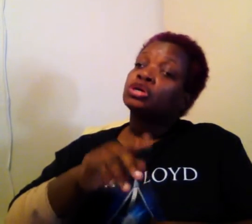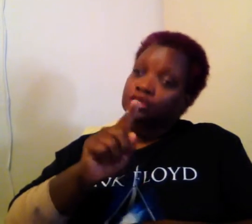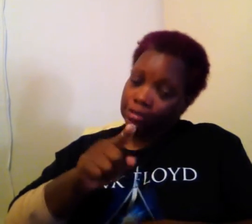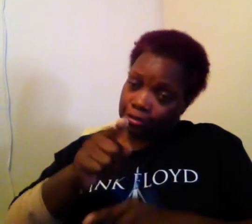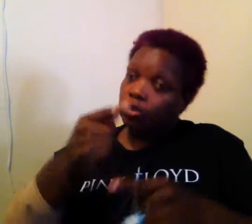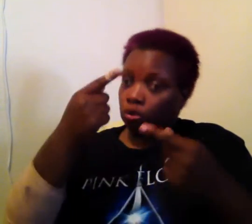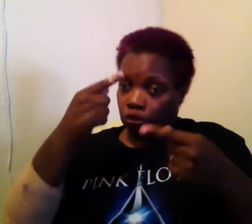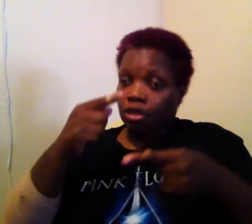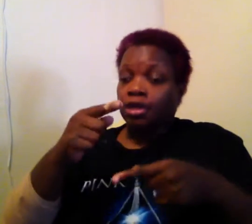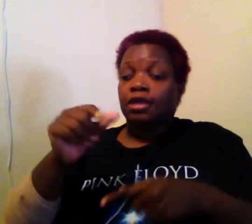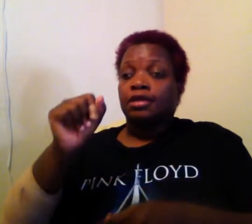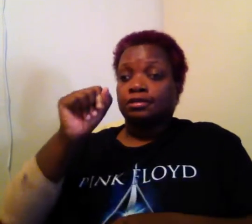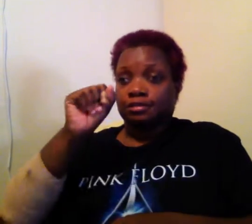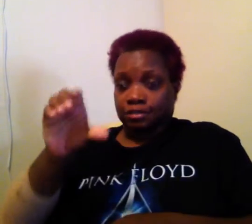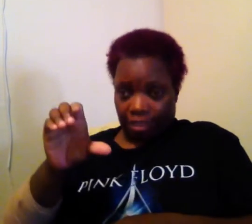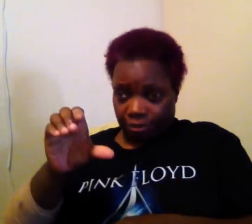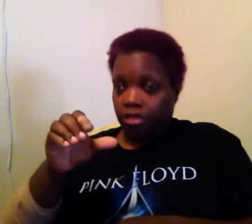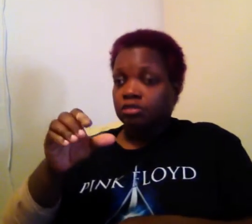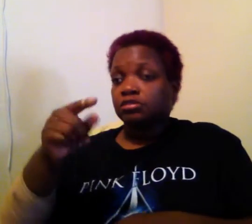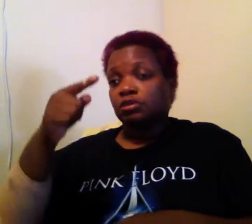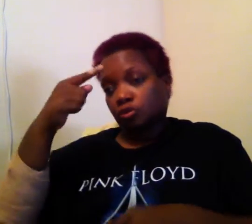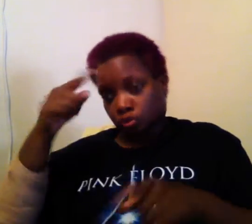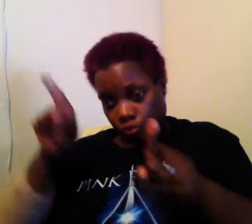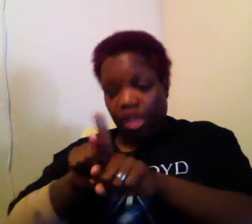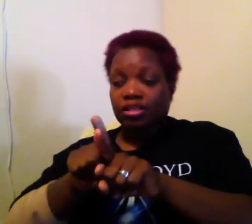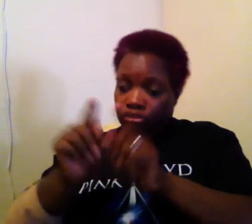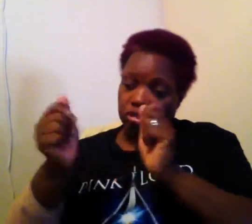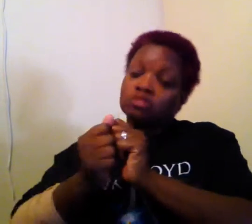You tell me. That is it.